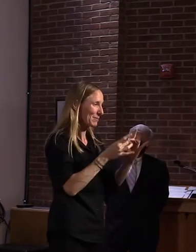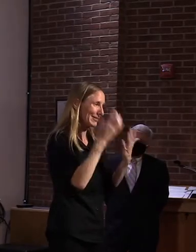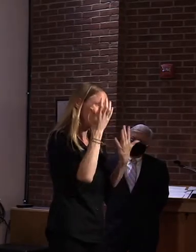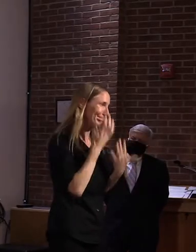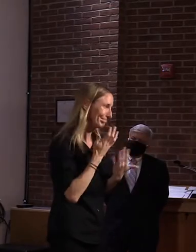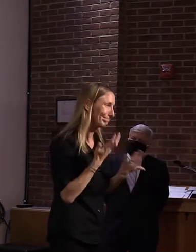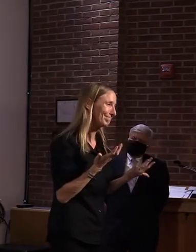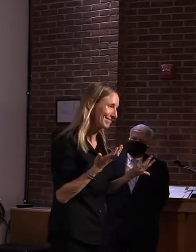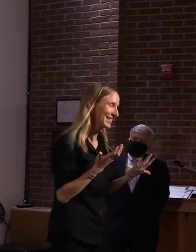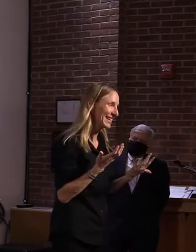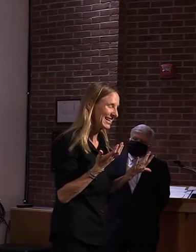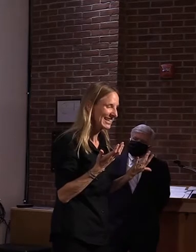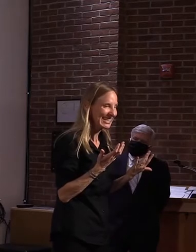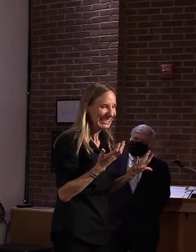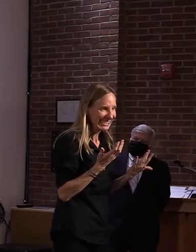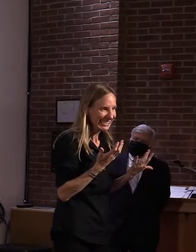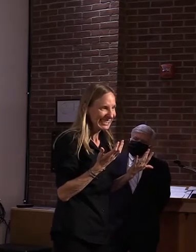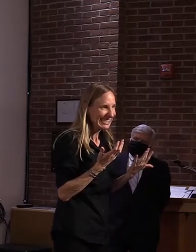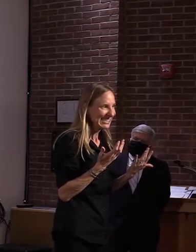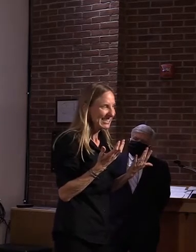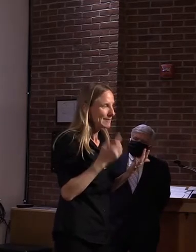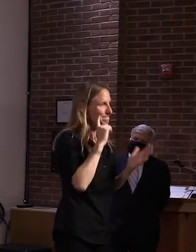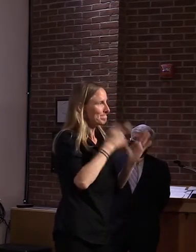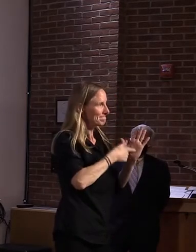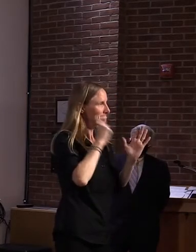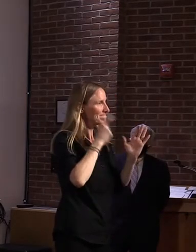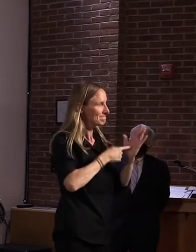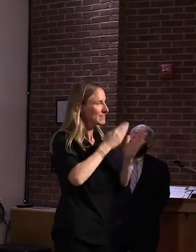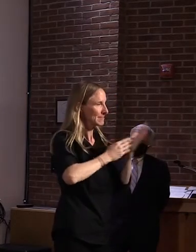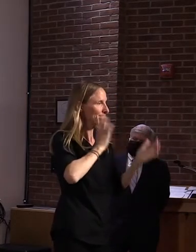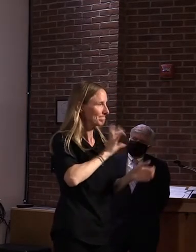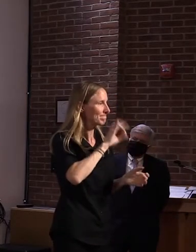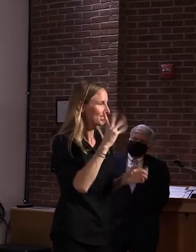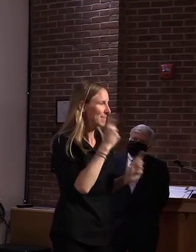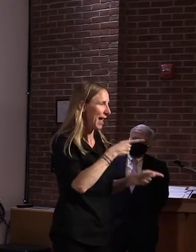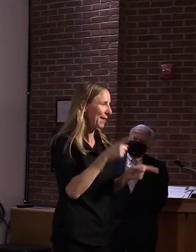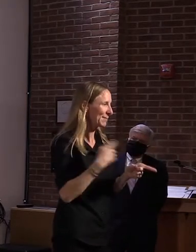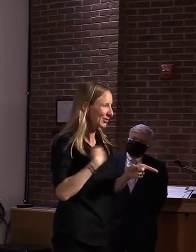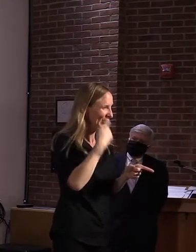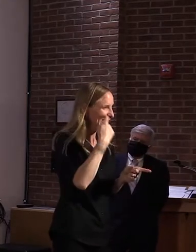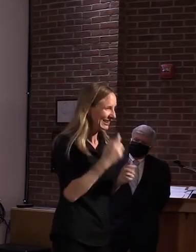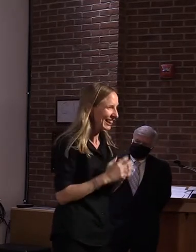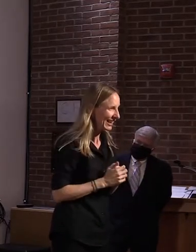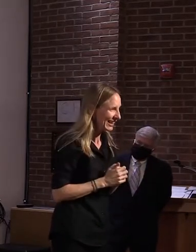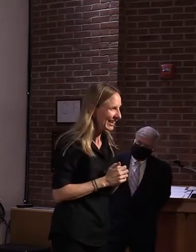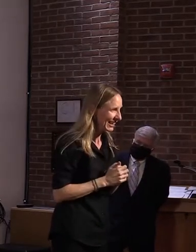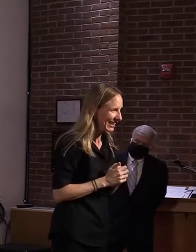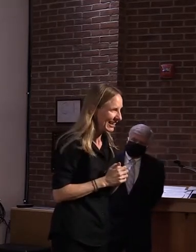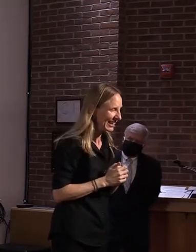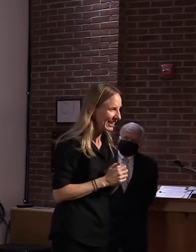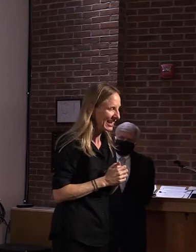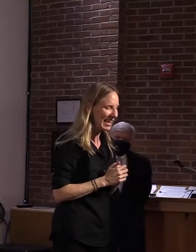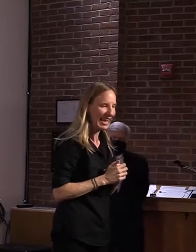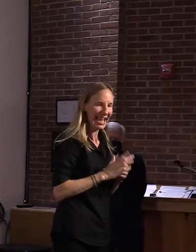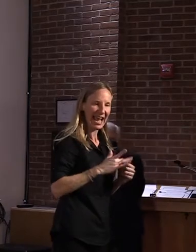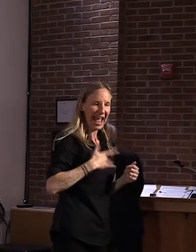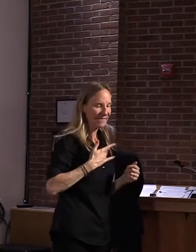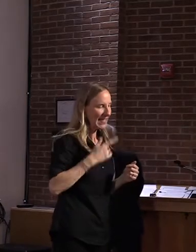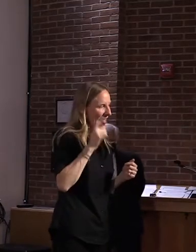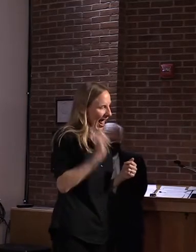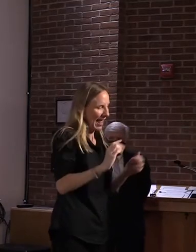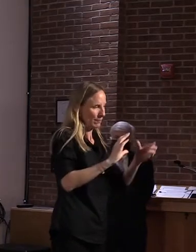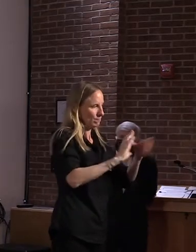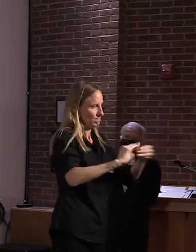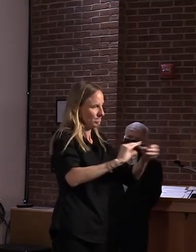catalyzed by some unfortunate tragedies that have occurred recently, and they forced me to make a public health statement